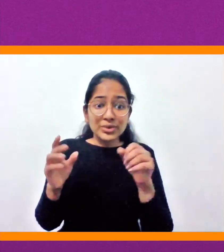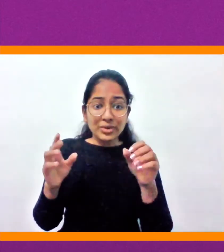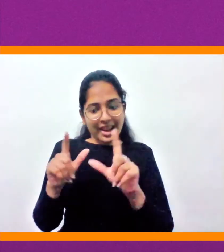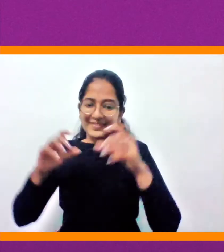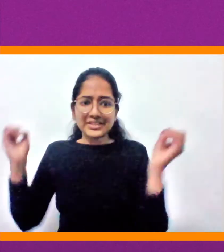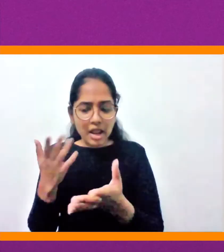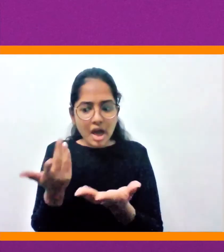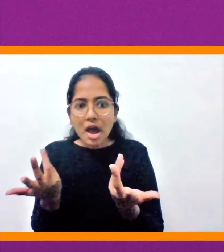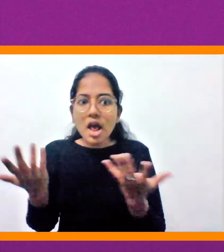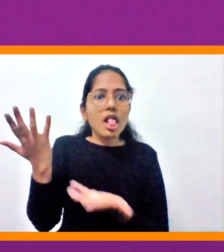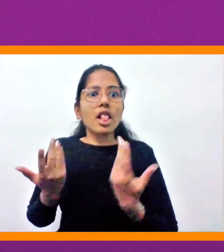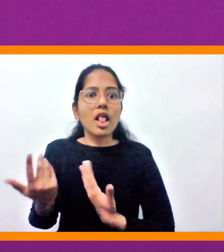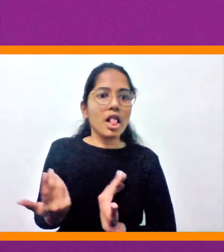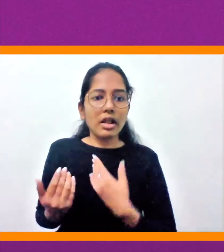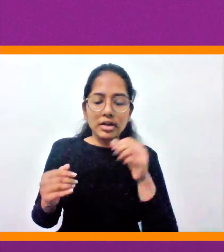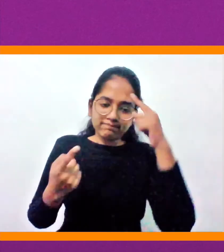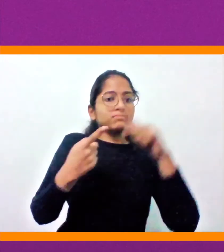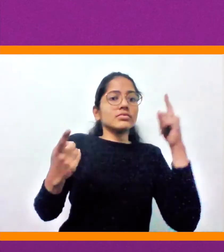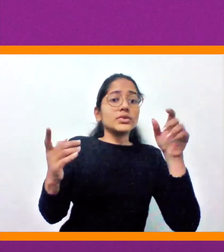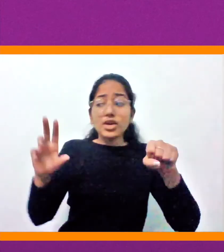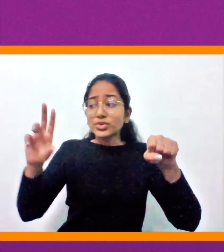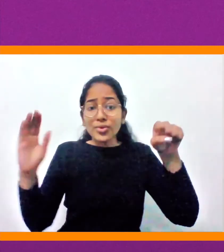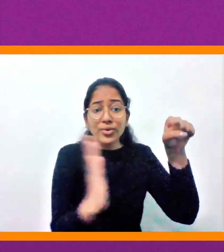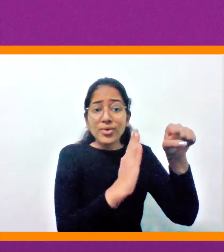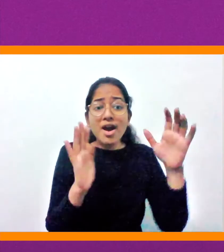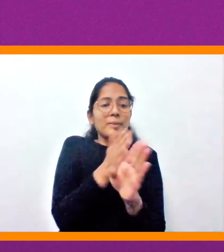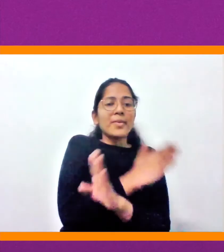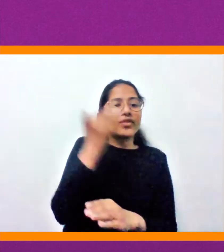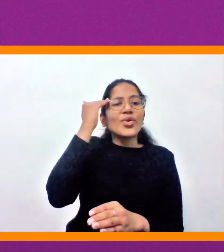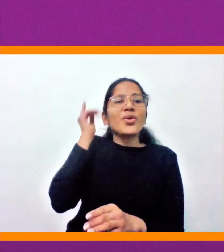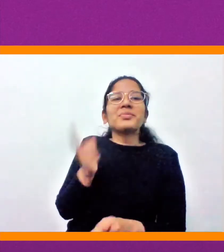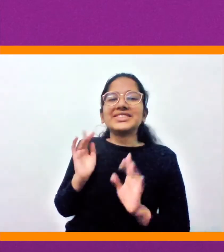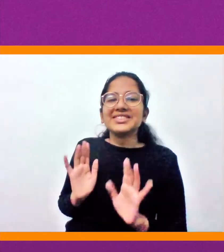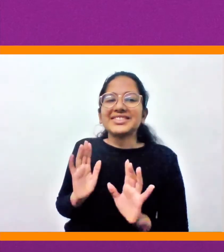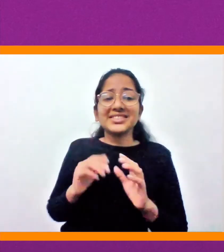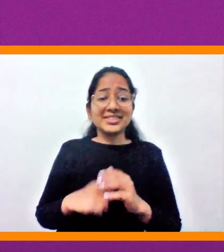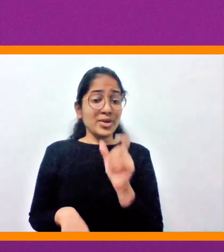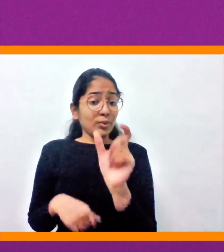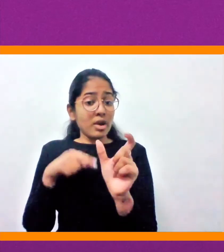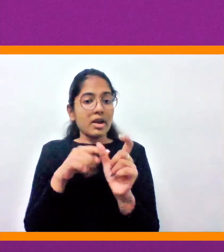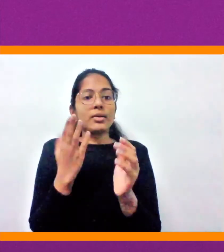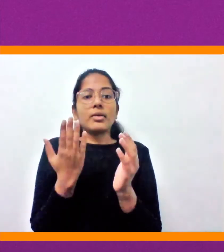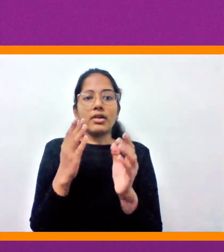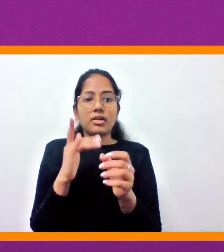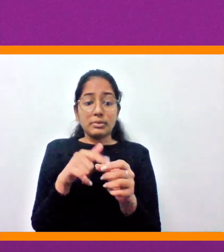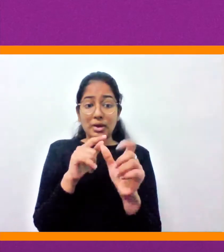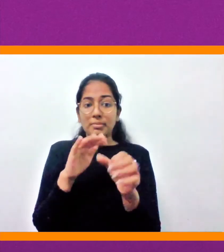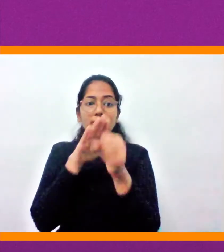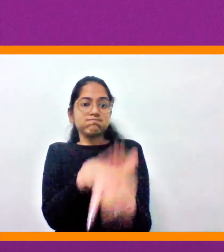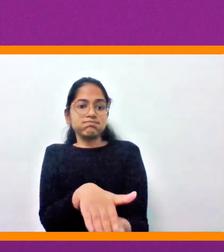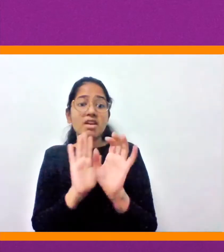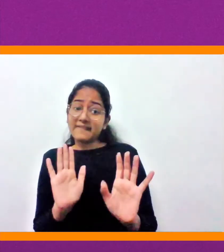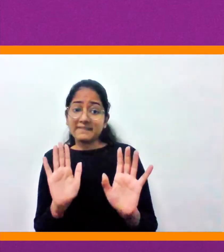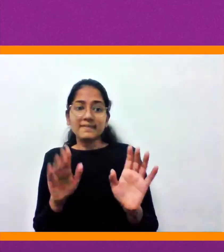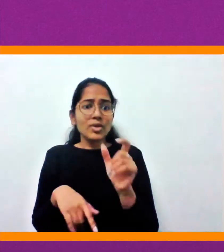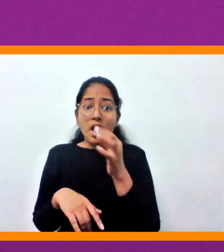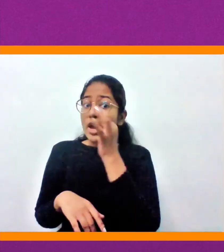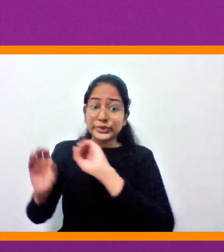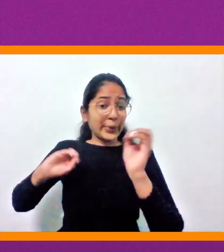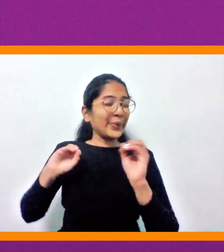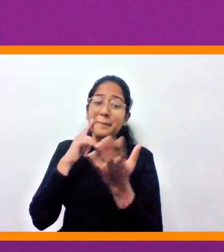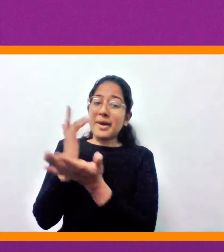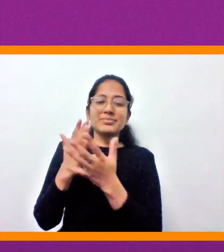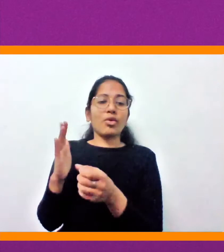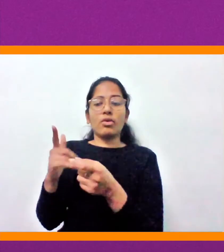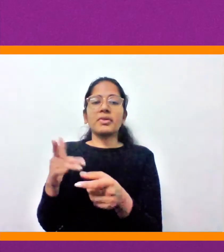with societal power, and systems of oppression like sexism, casteism, homophobia, transphobia, racism,